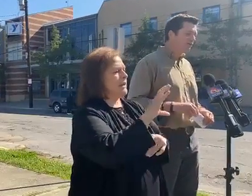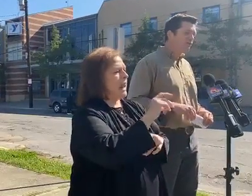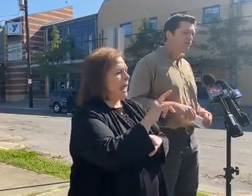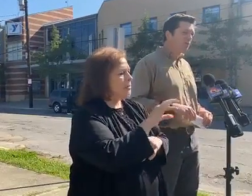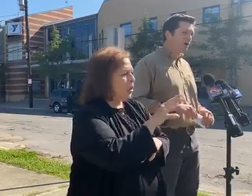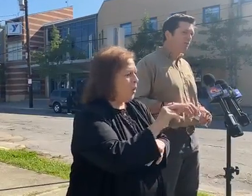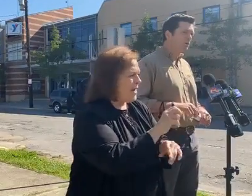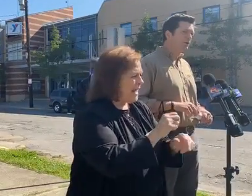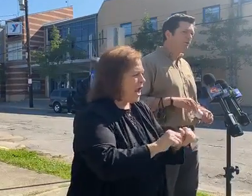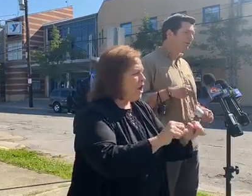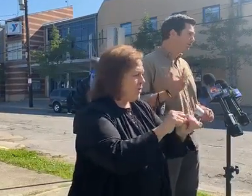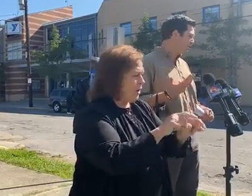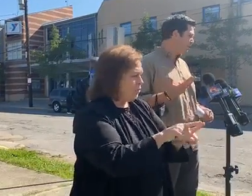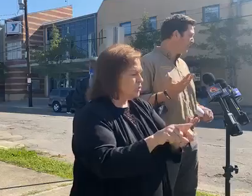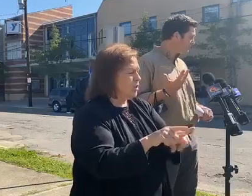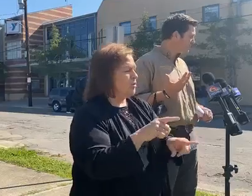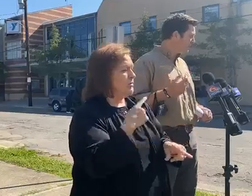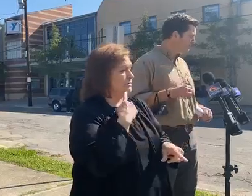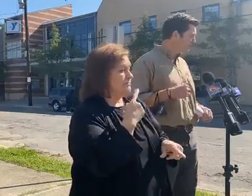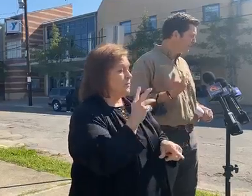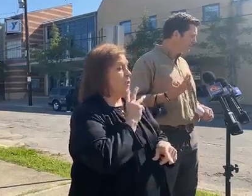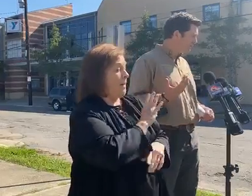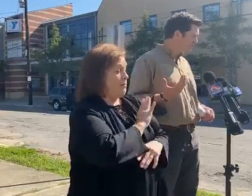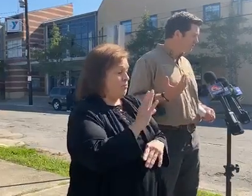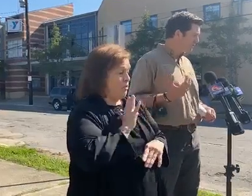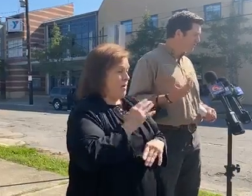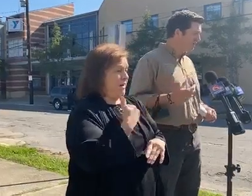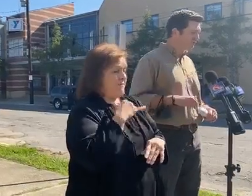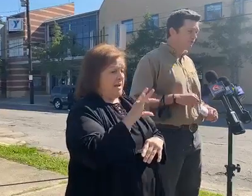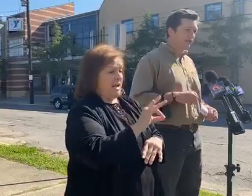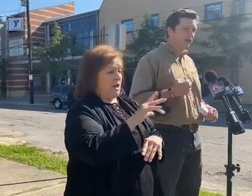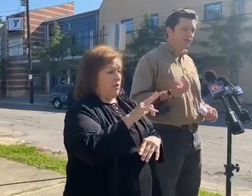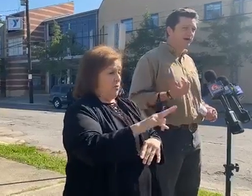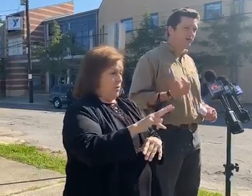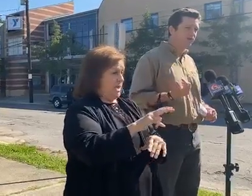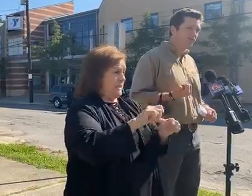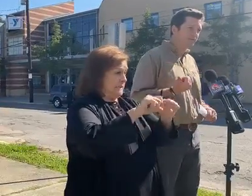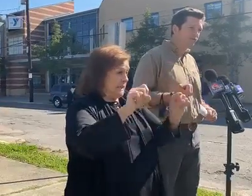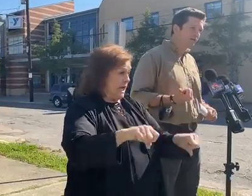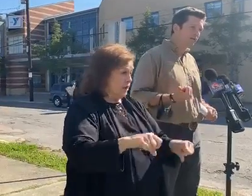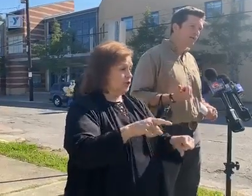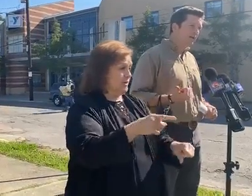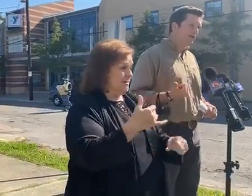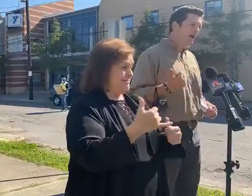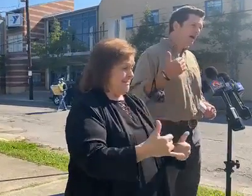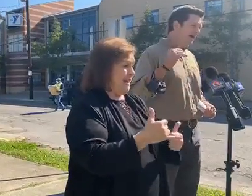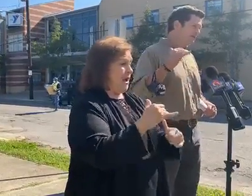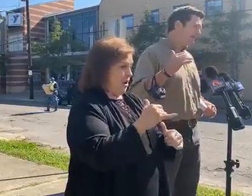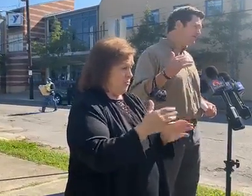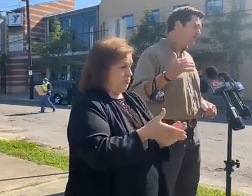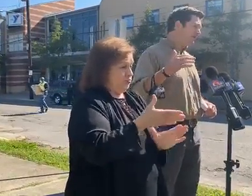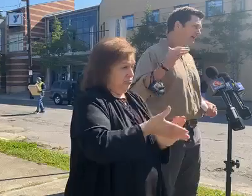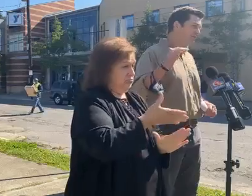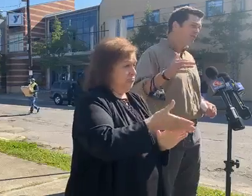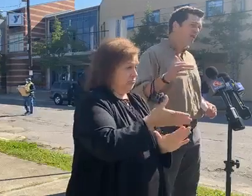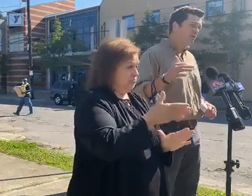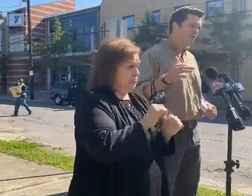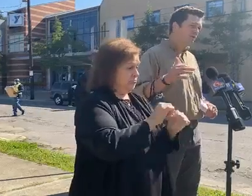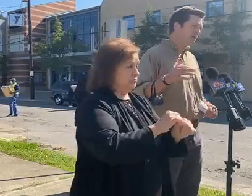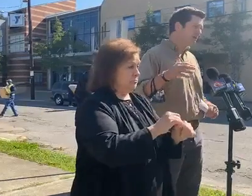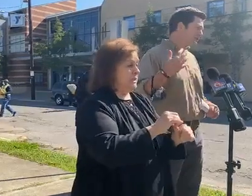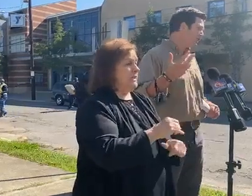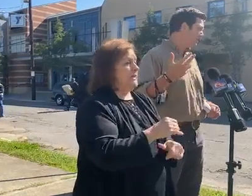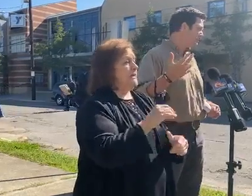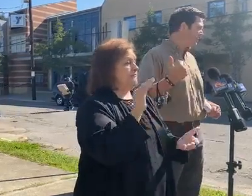city. Sewage and Water Board, we reported yesterday of their 83 sewer lift stations, they lost power in 73. As of yesterday, that number was down